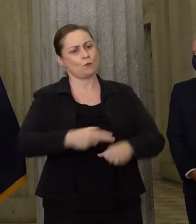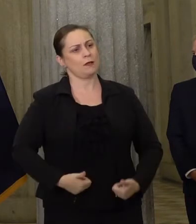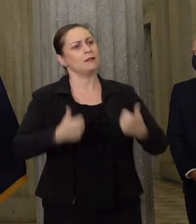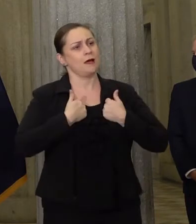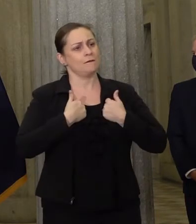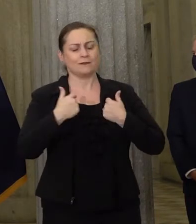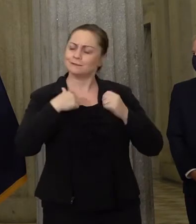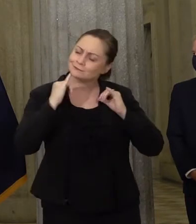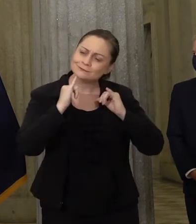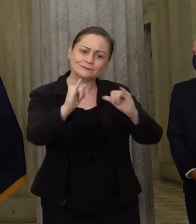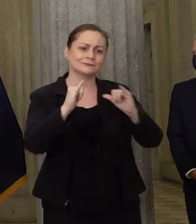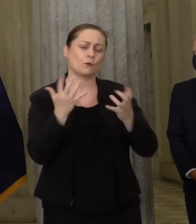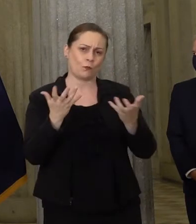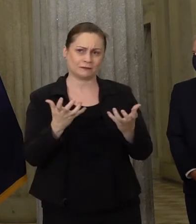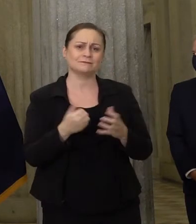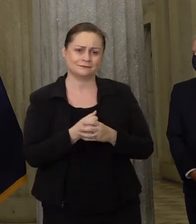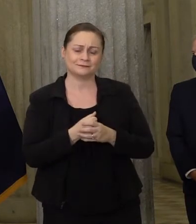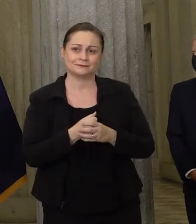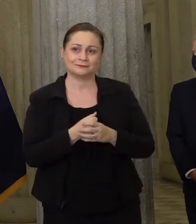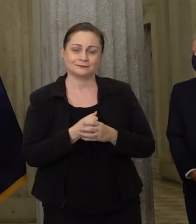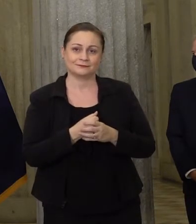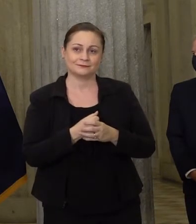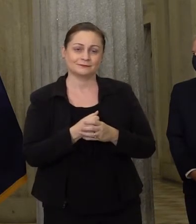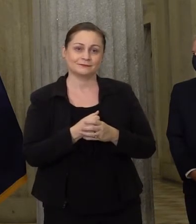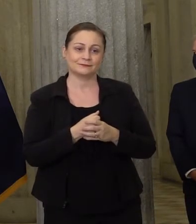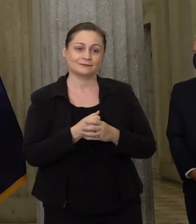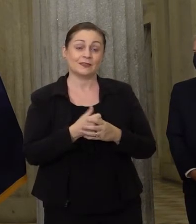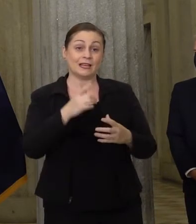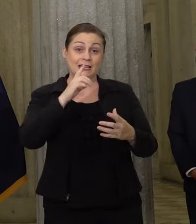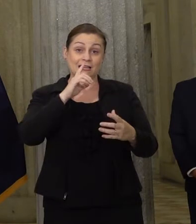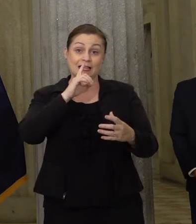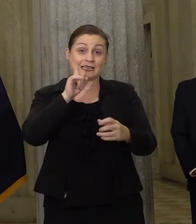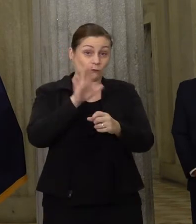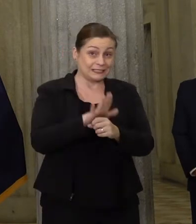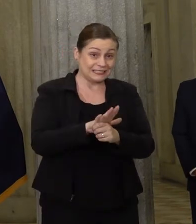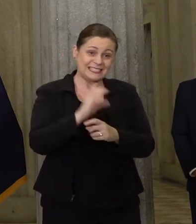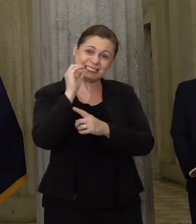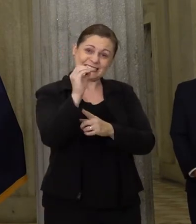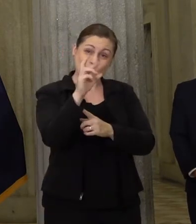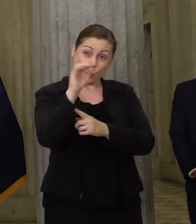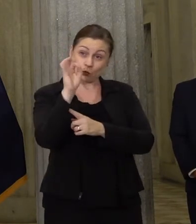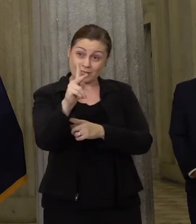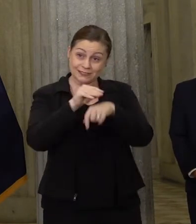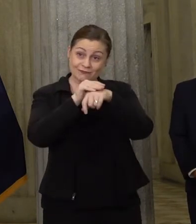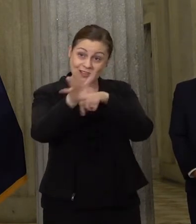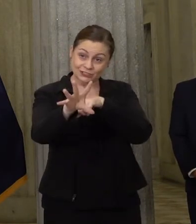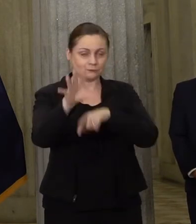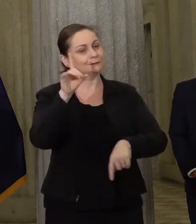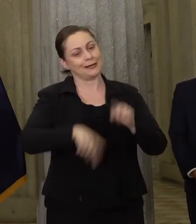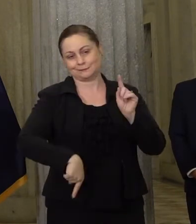I myself would like that. While there is no way to ensure zero risk of infection, we encourage everyone to